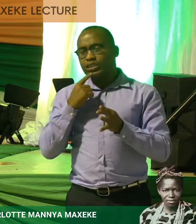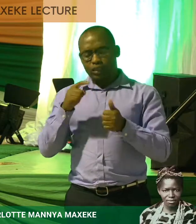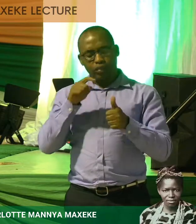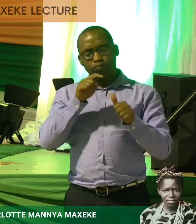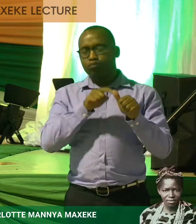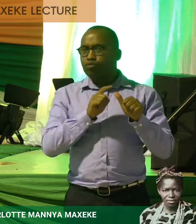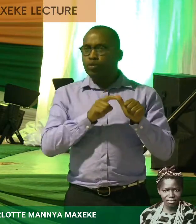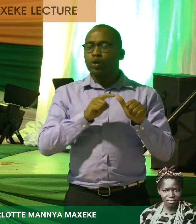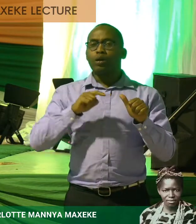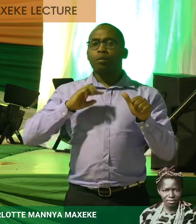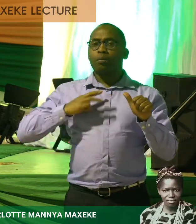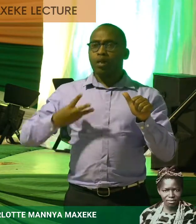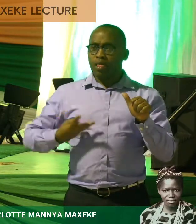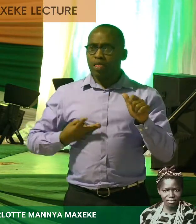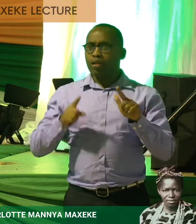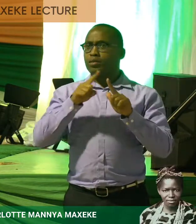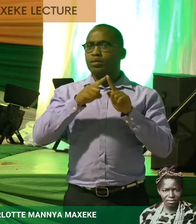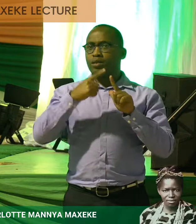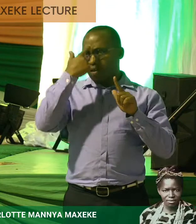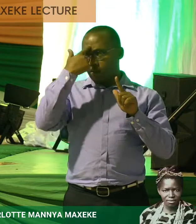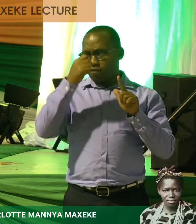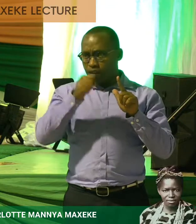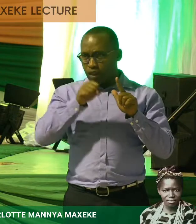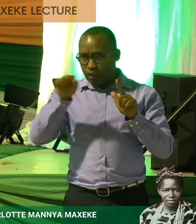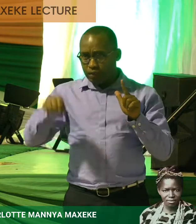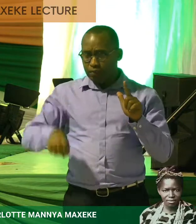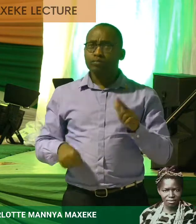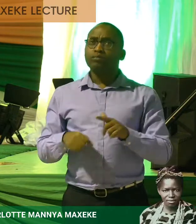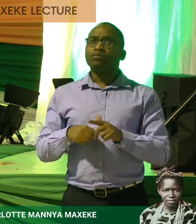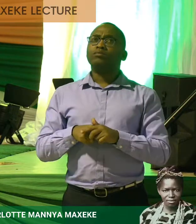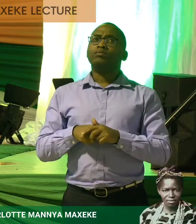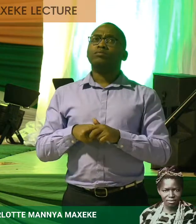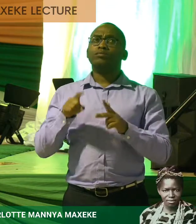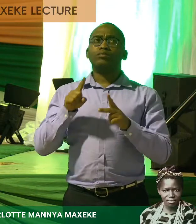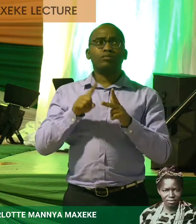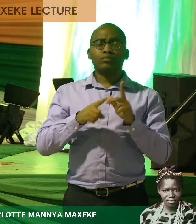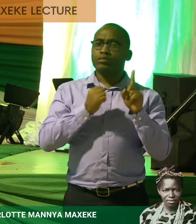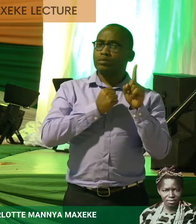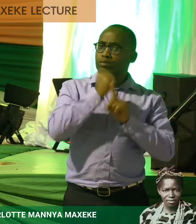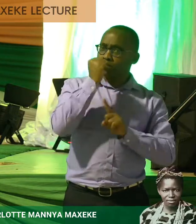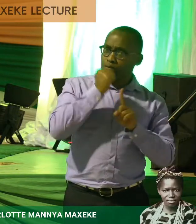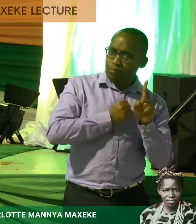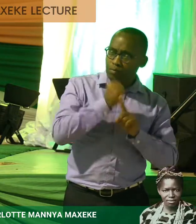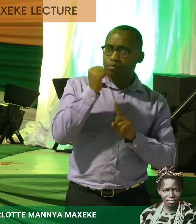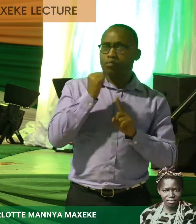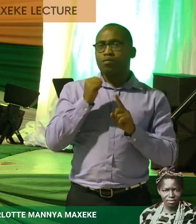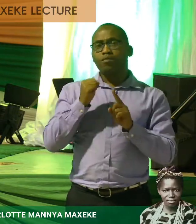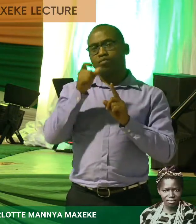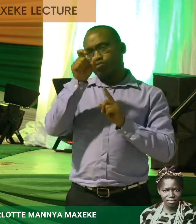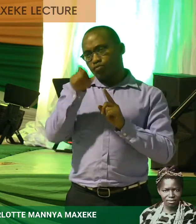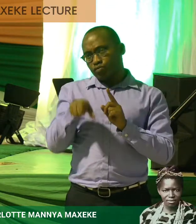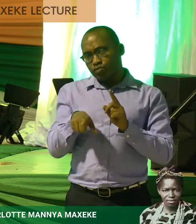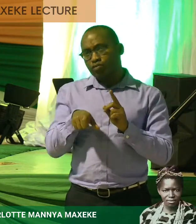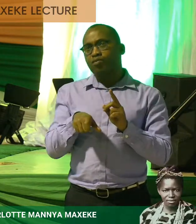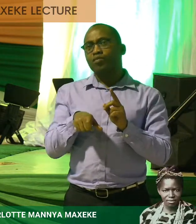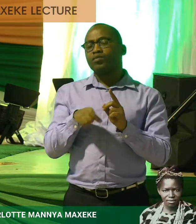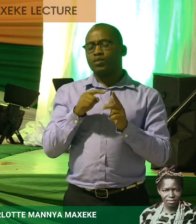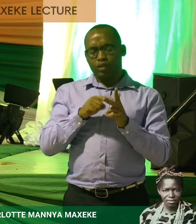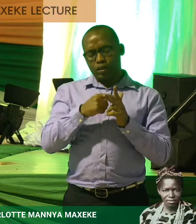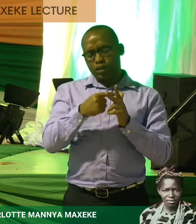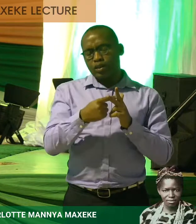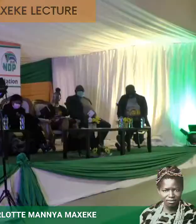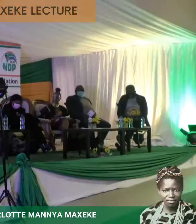athi mother athi faith asibale athi struggle icon uyaxele